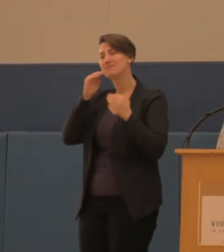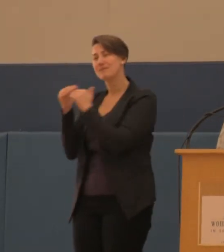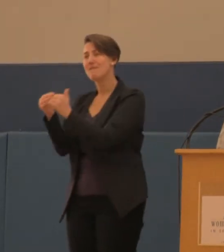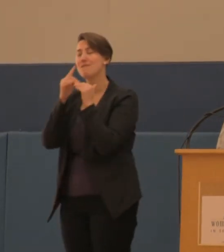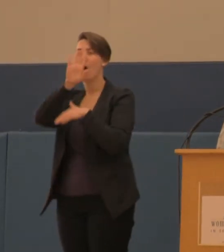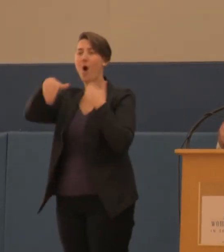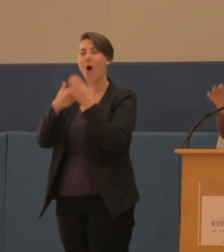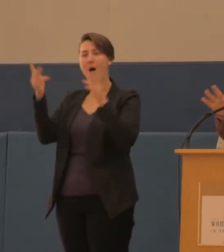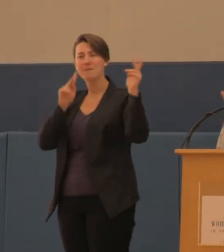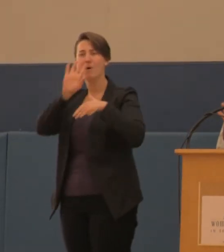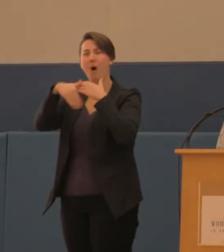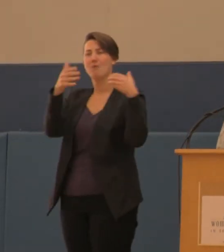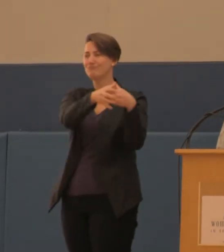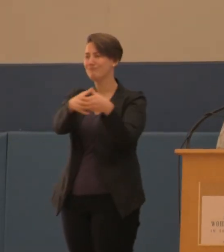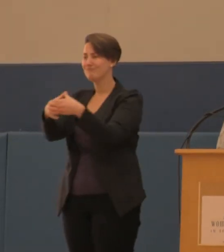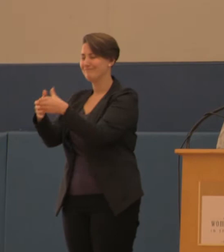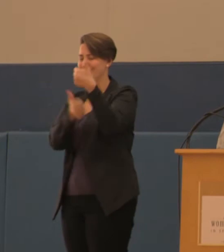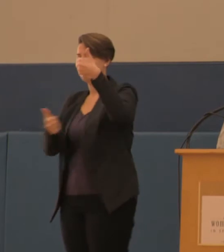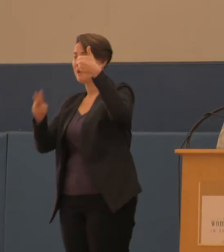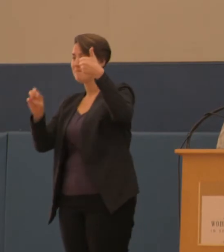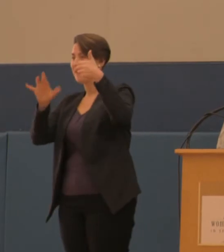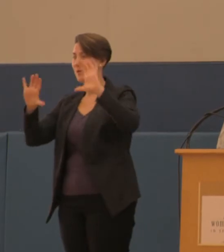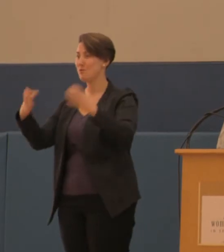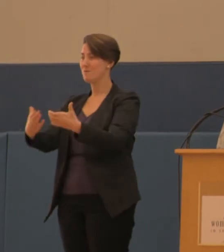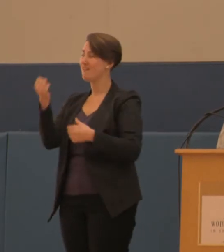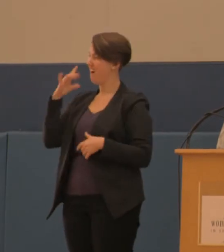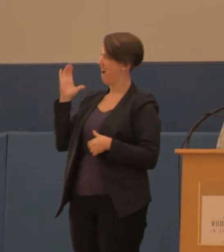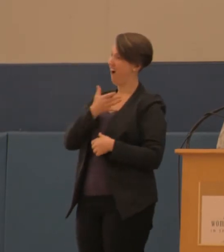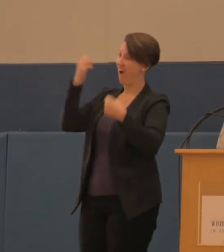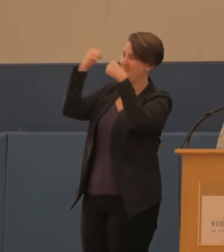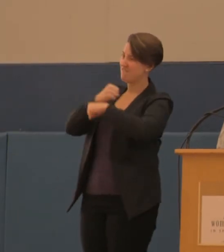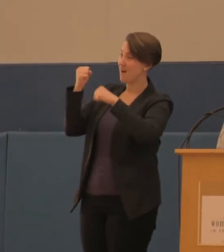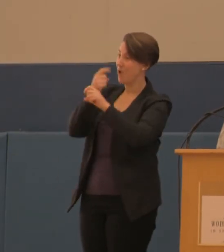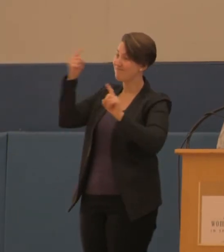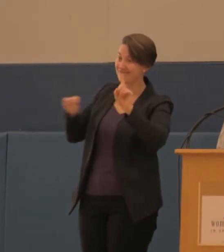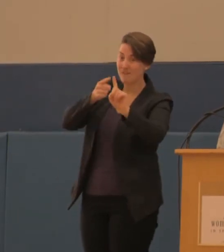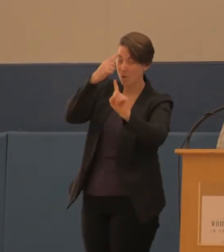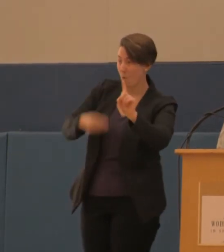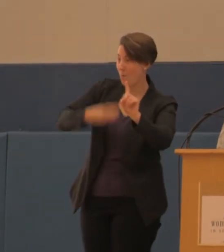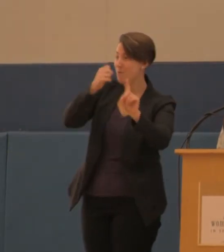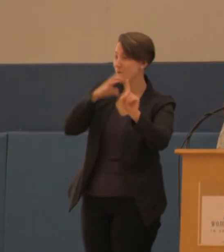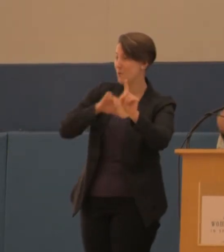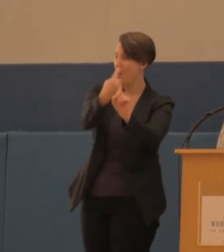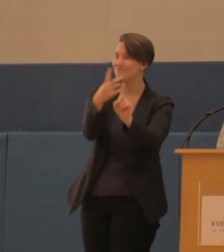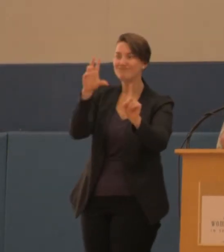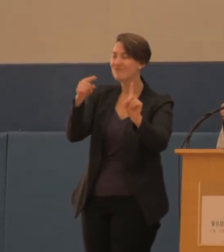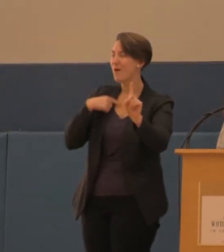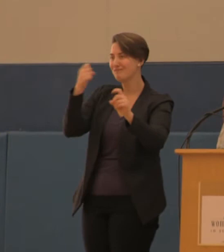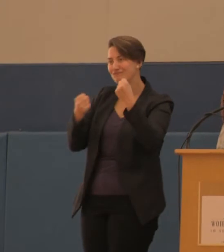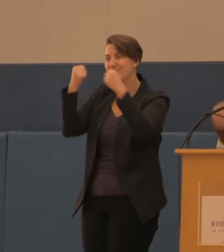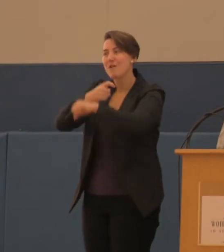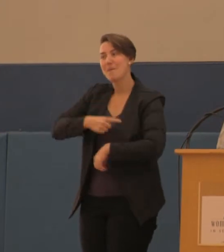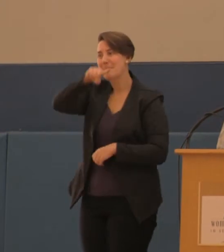all people. And I want to emphasize this. Our fight is not just for white women. Our fight is for black women.